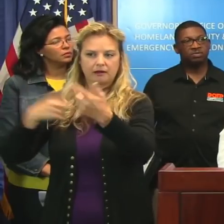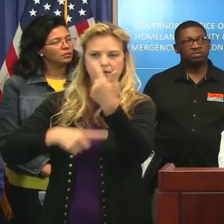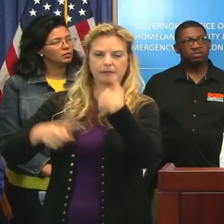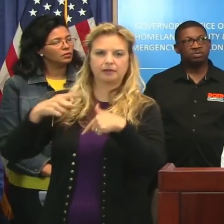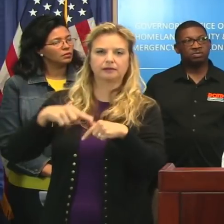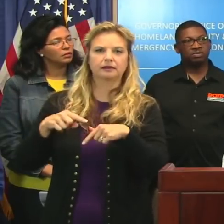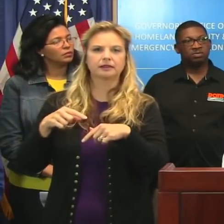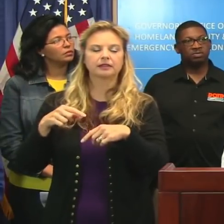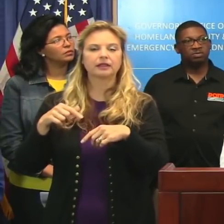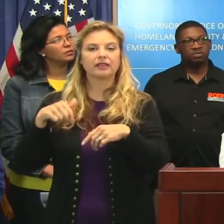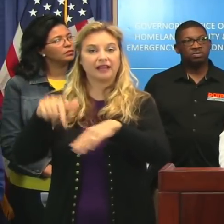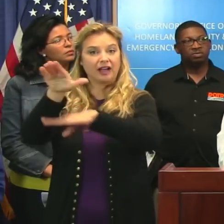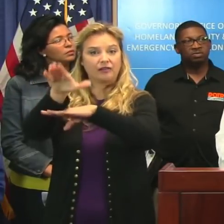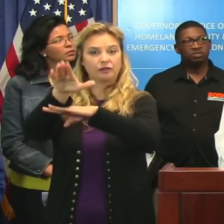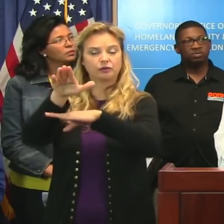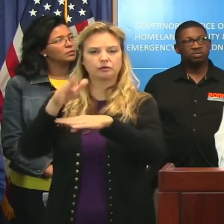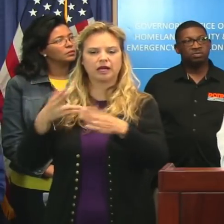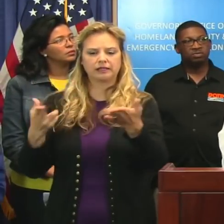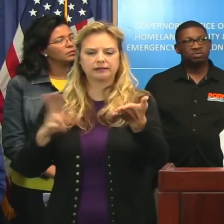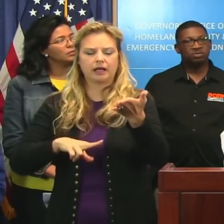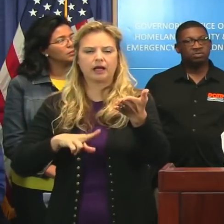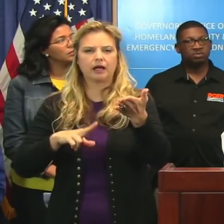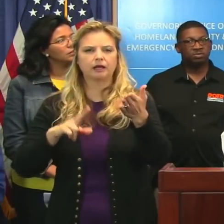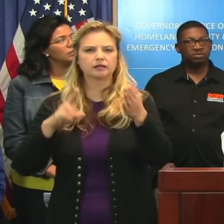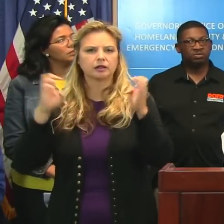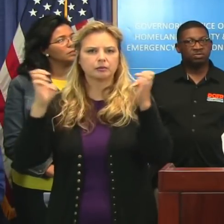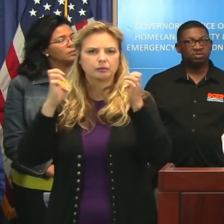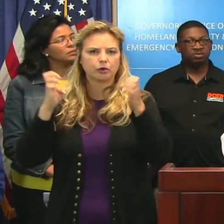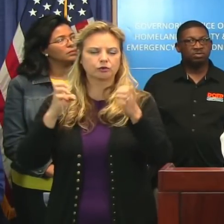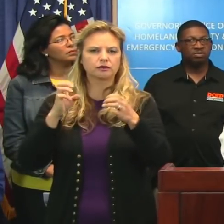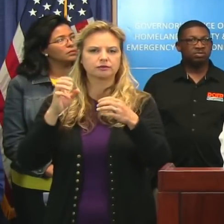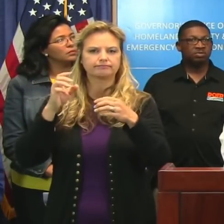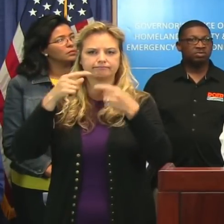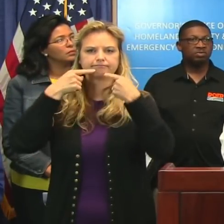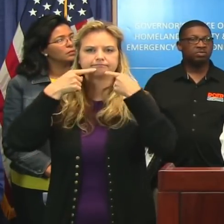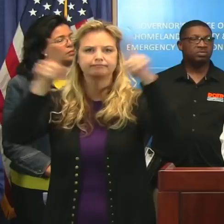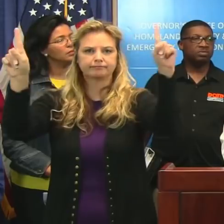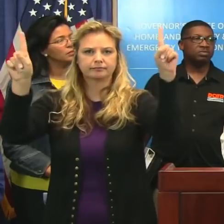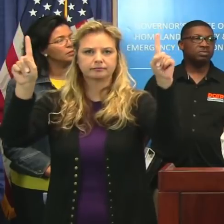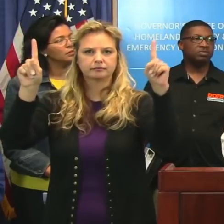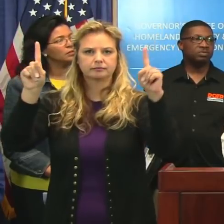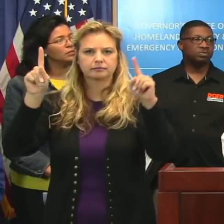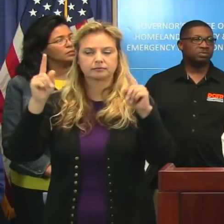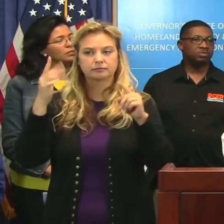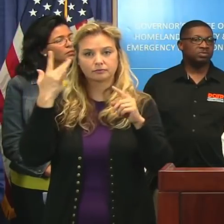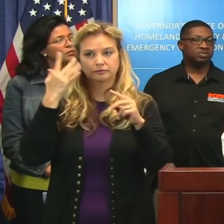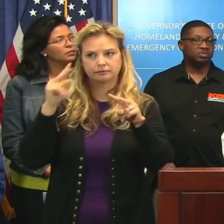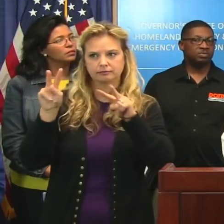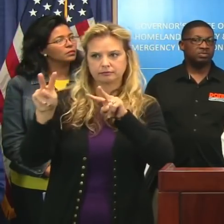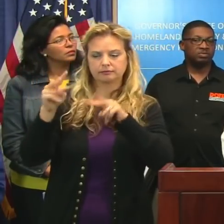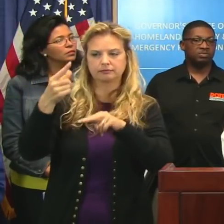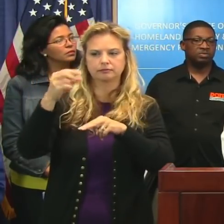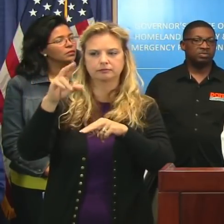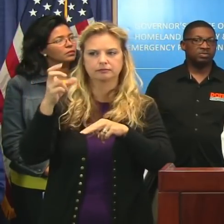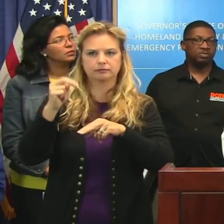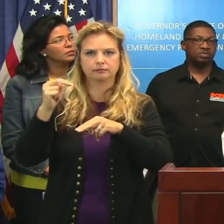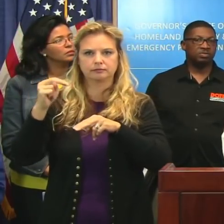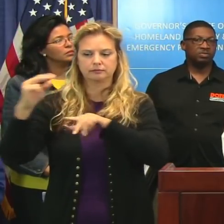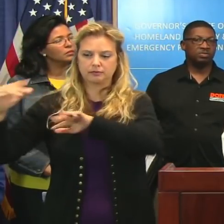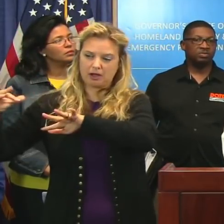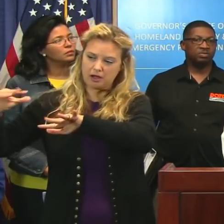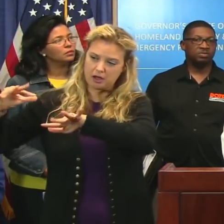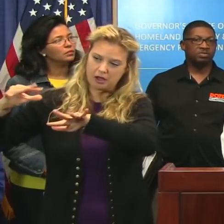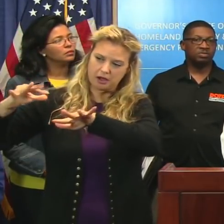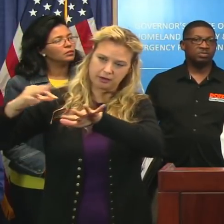Earlier this afternoon, I signed the statewide emergency declaration in anticipation of Tropical Storm Gordon's landfall, and I